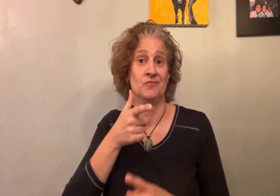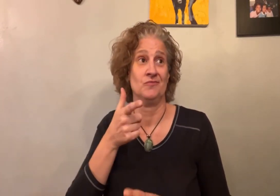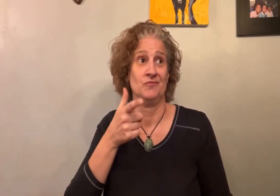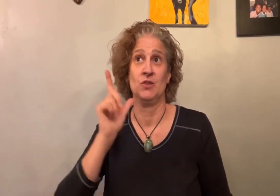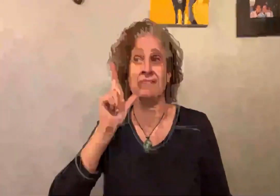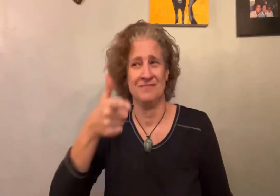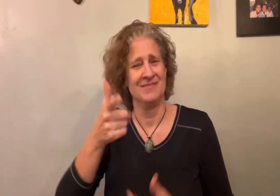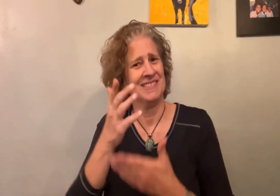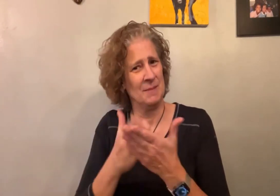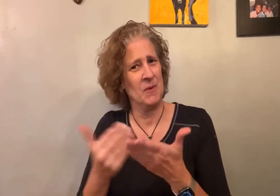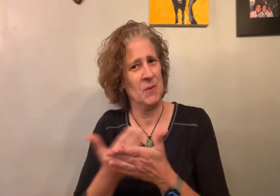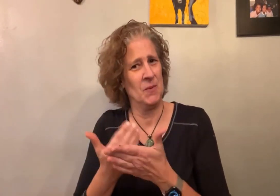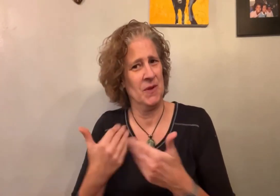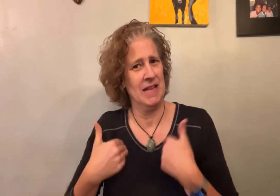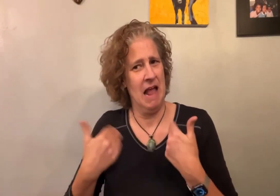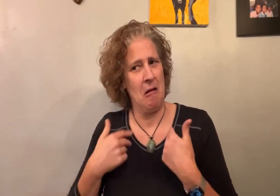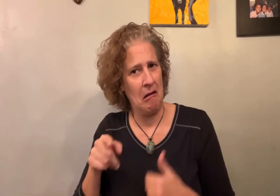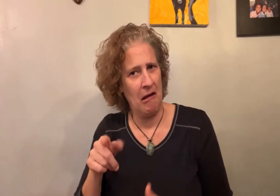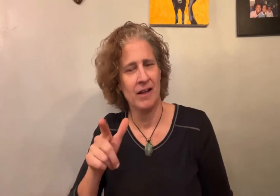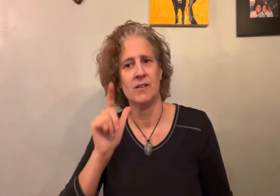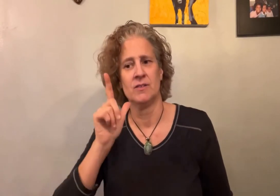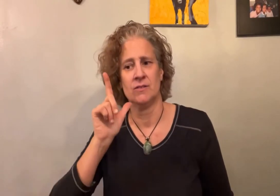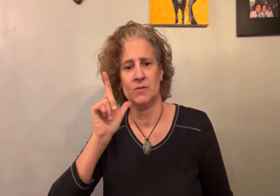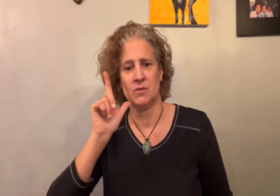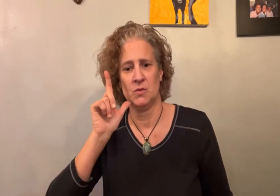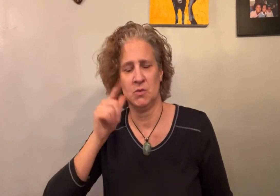time signs as it relates to tense, such as yesterday, tomorrow.